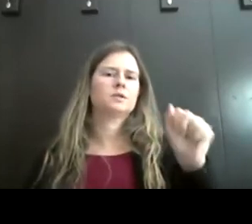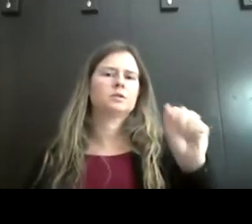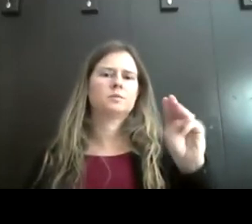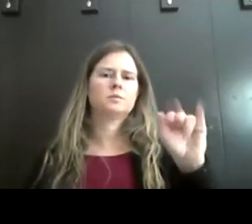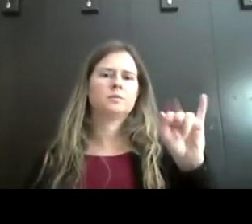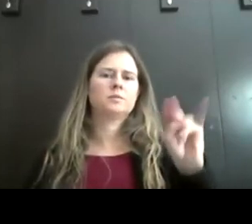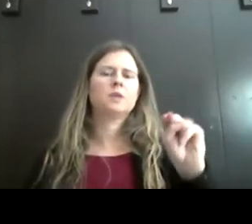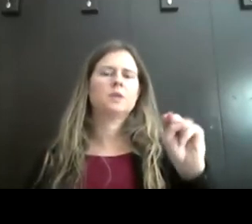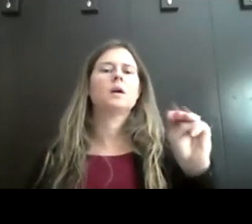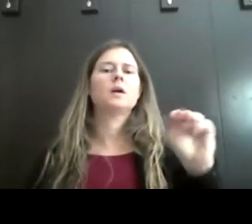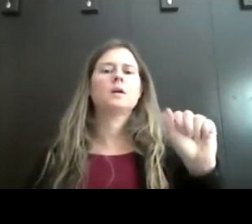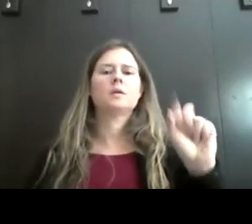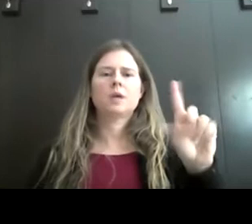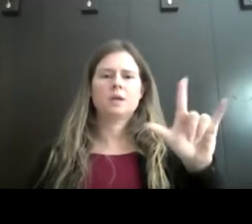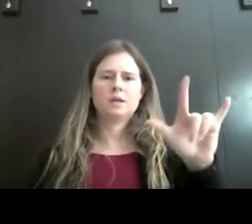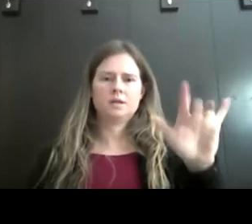It's a very well done book.